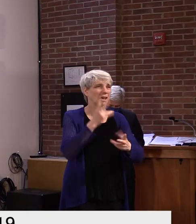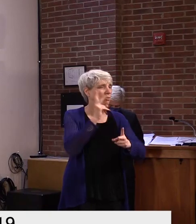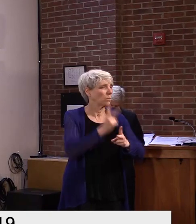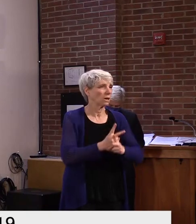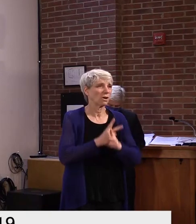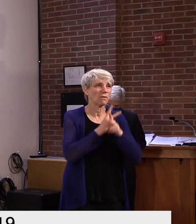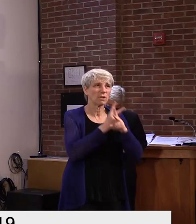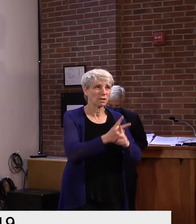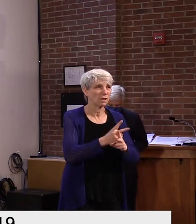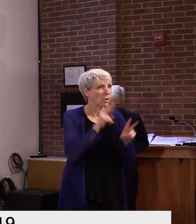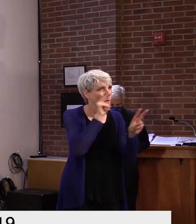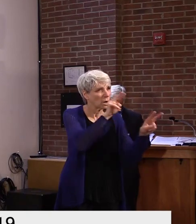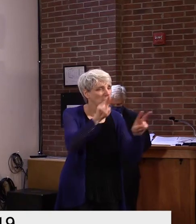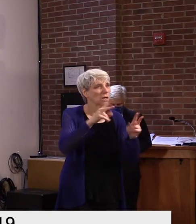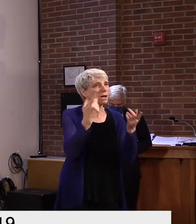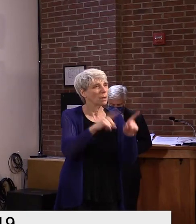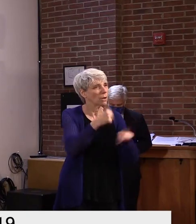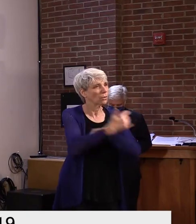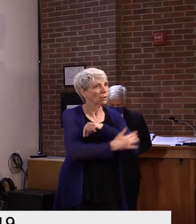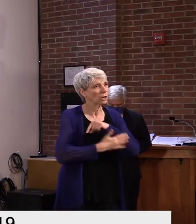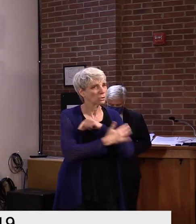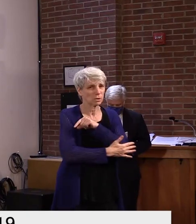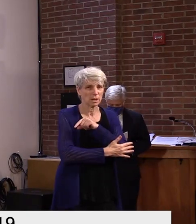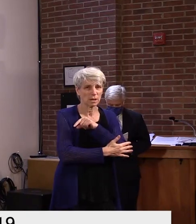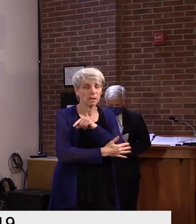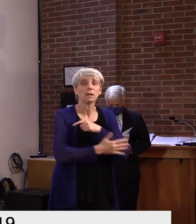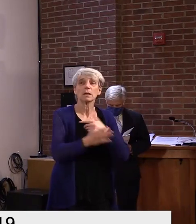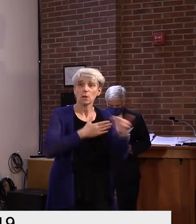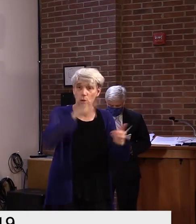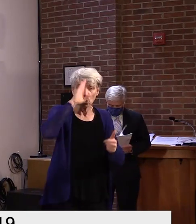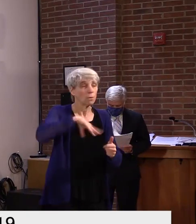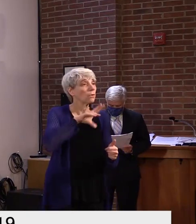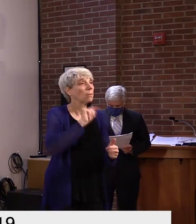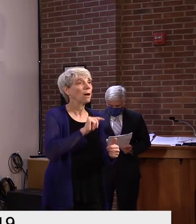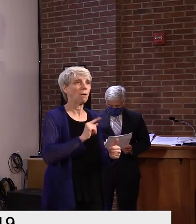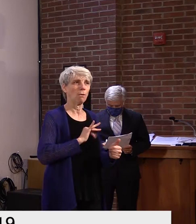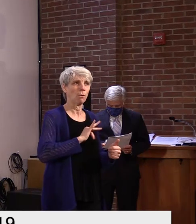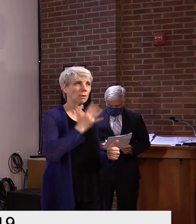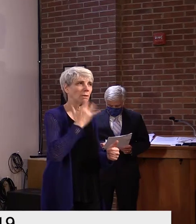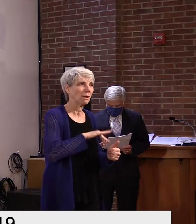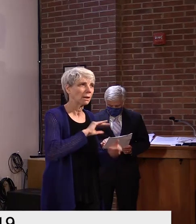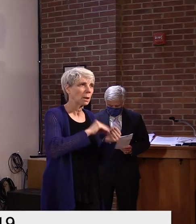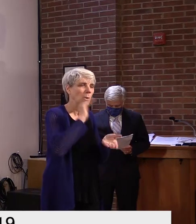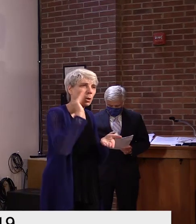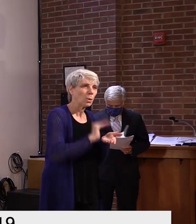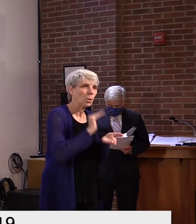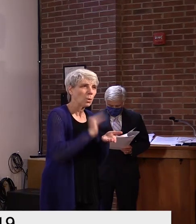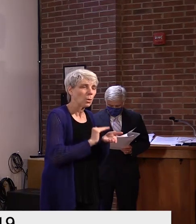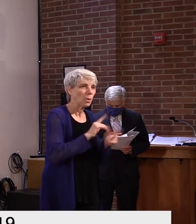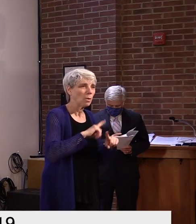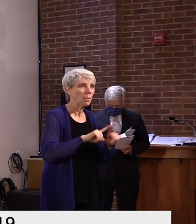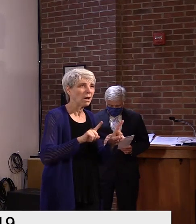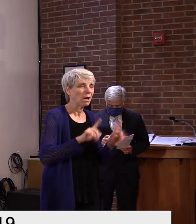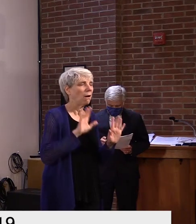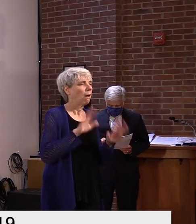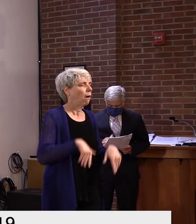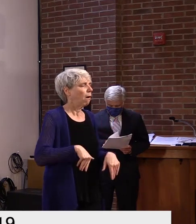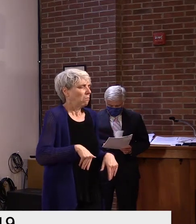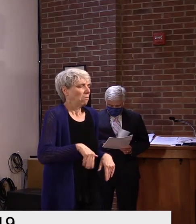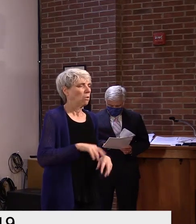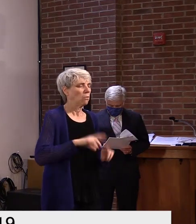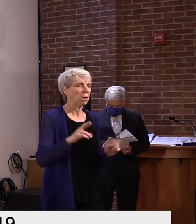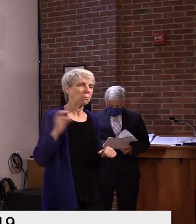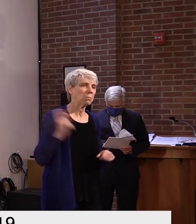of COVID-19, it wouldn't take that much to lose that distinction. We must continue to take every reasonable